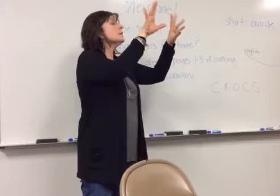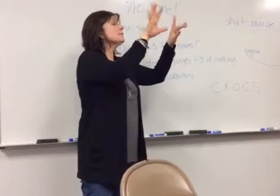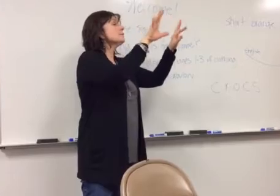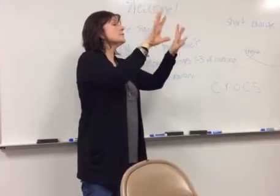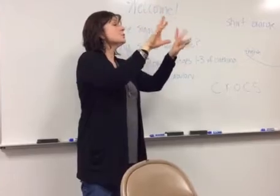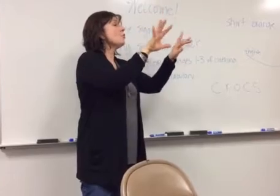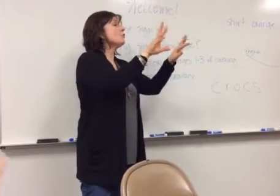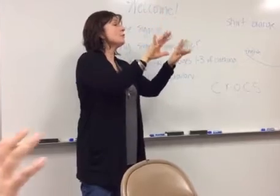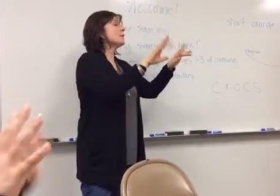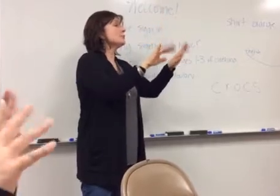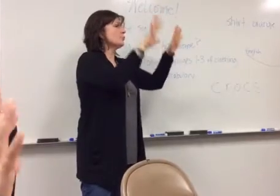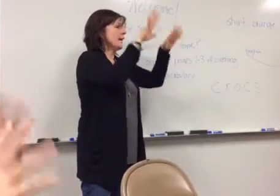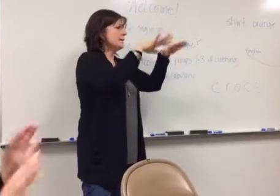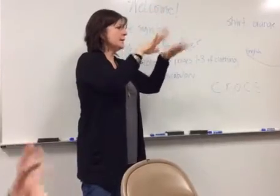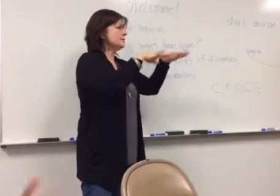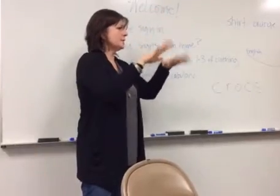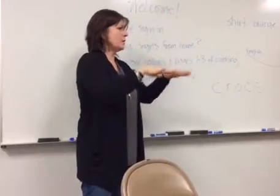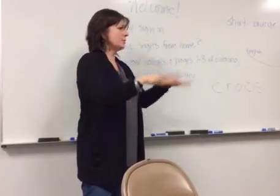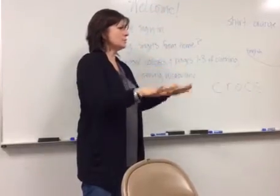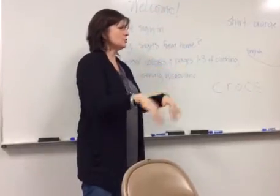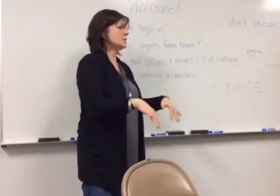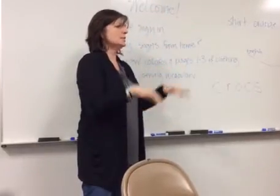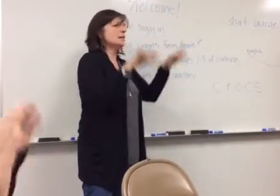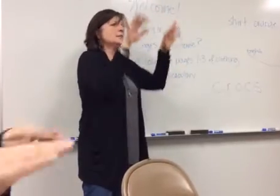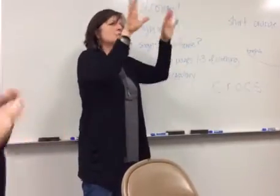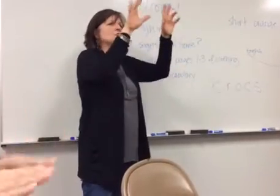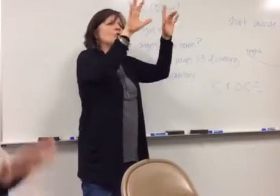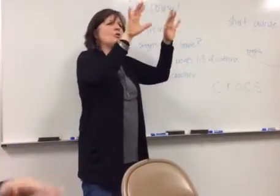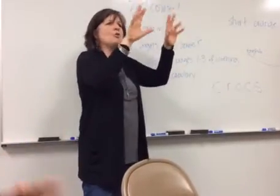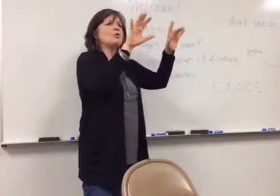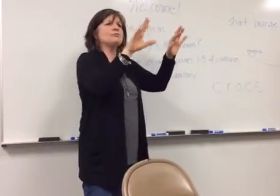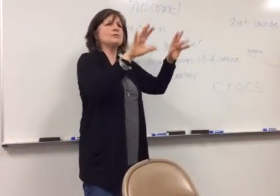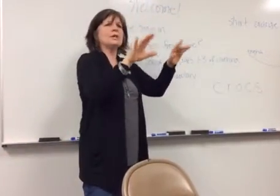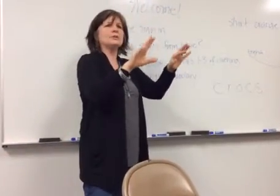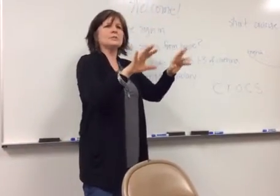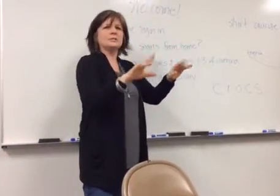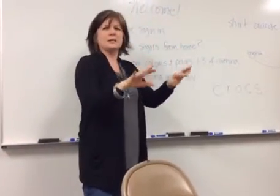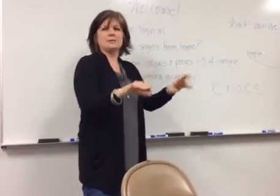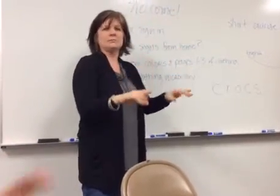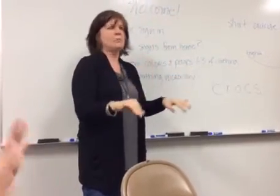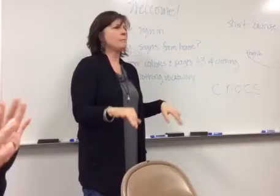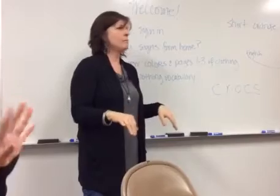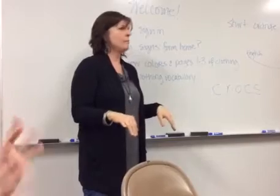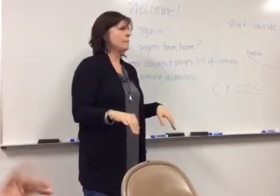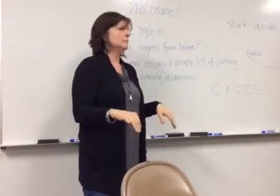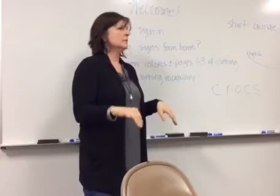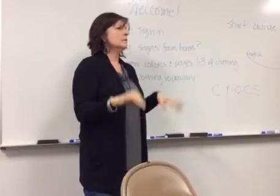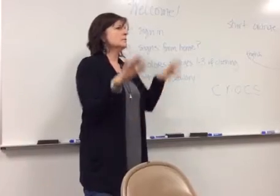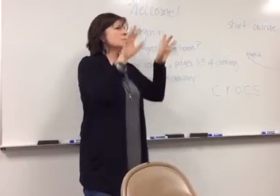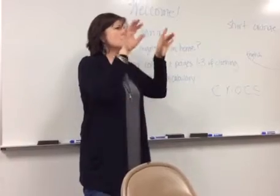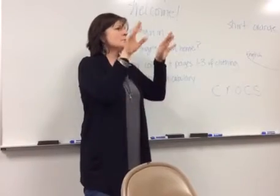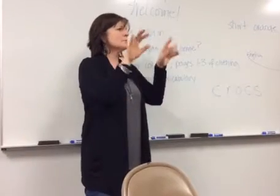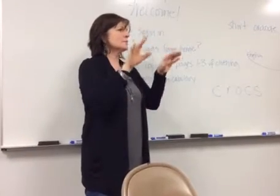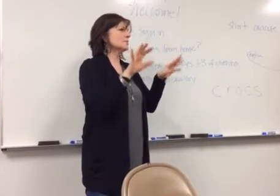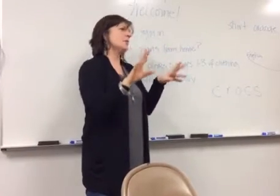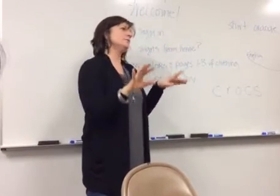It's snow flutter. Rain comes down in streets and snow flutters down. Snow comes down softly.